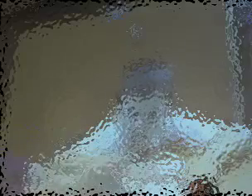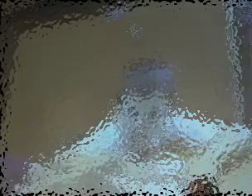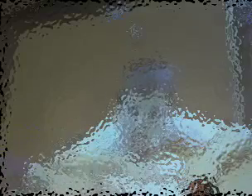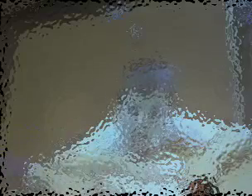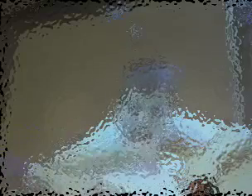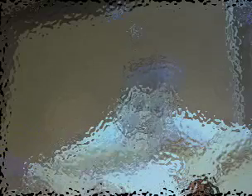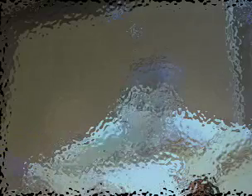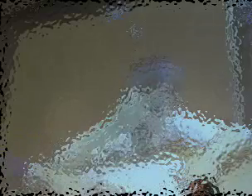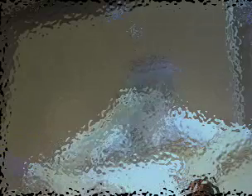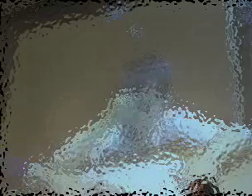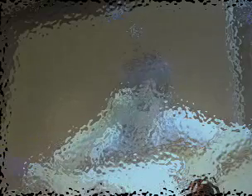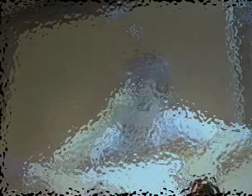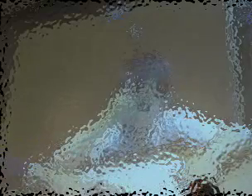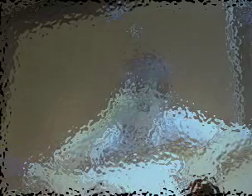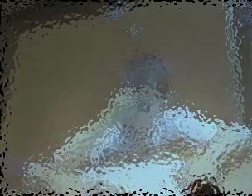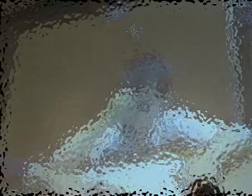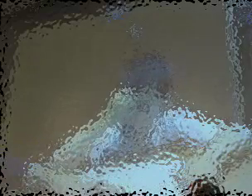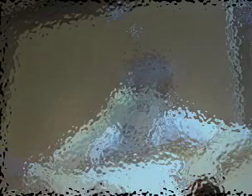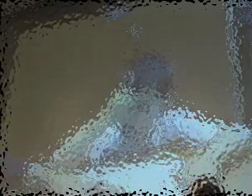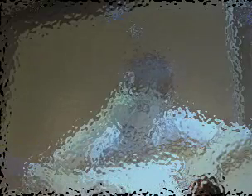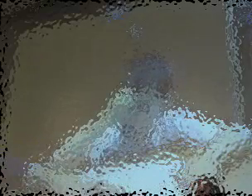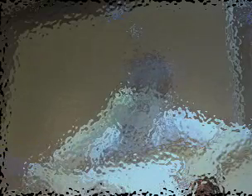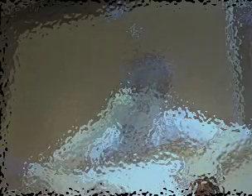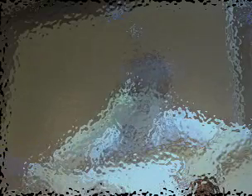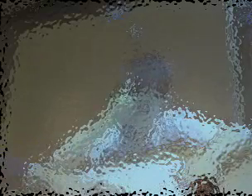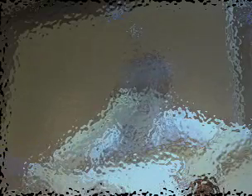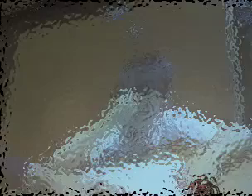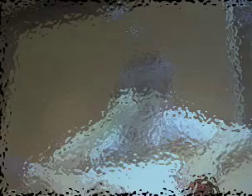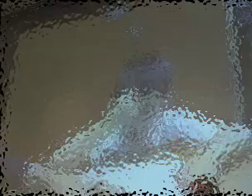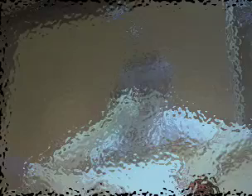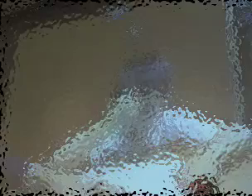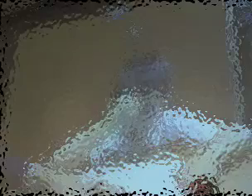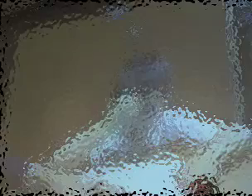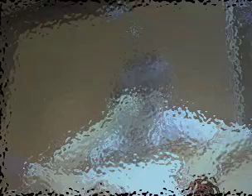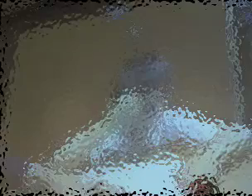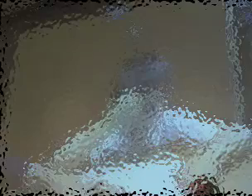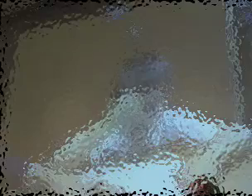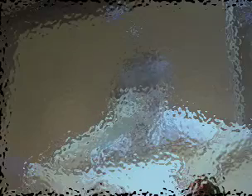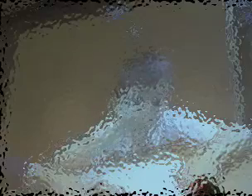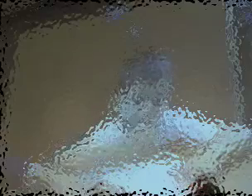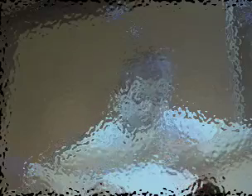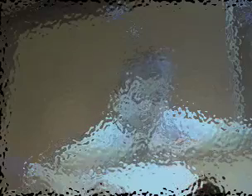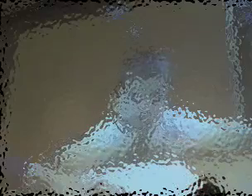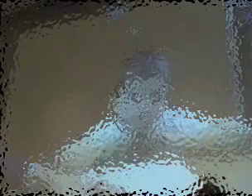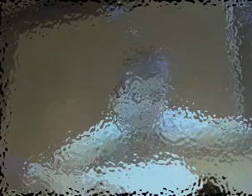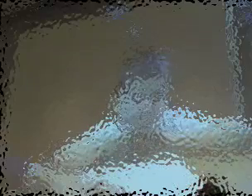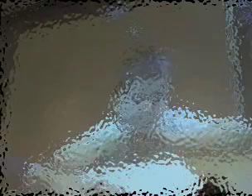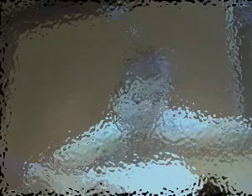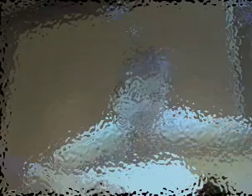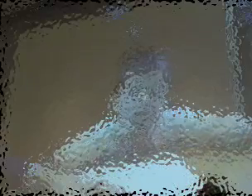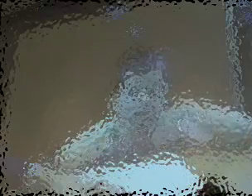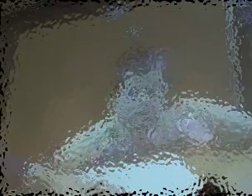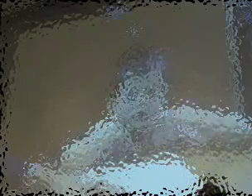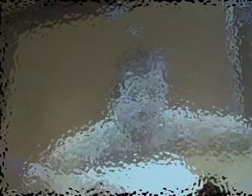What's this mean? What does it mean? I don't know. I don't know.